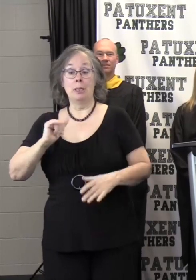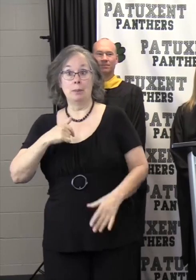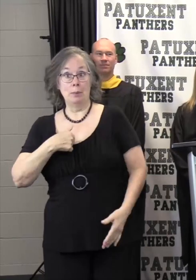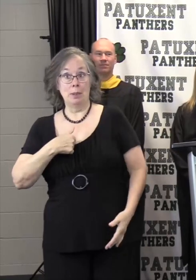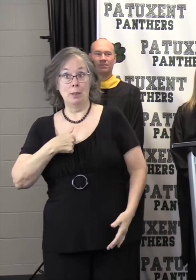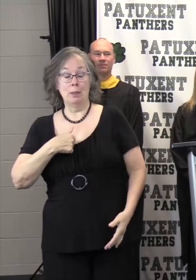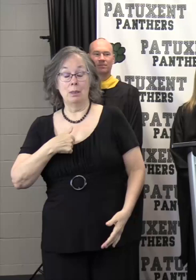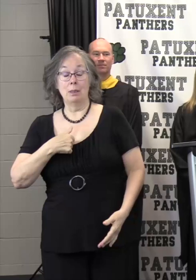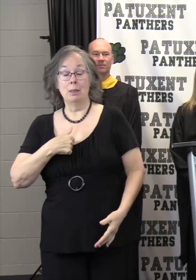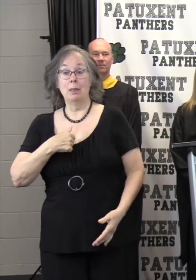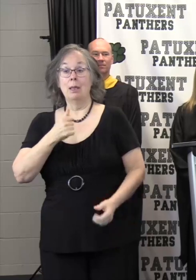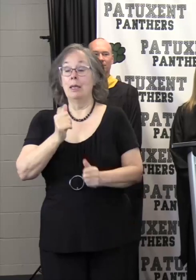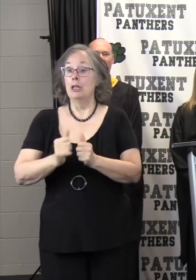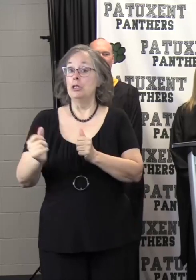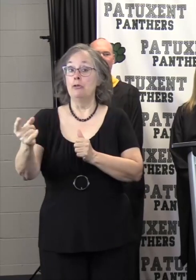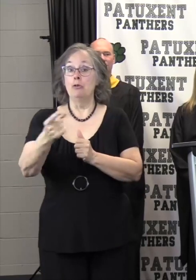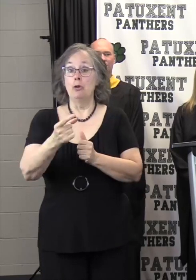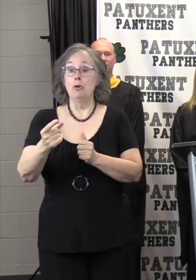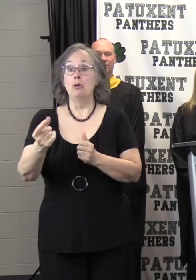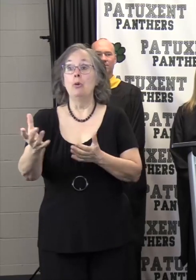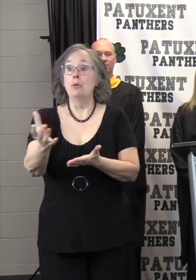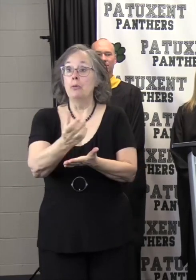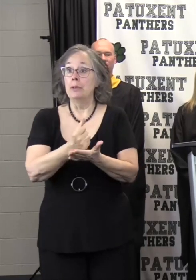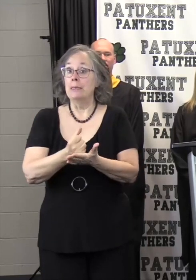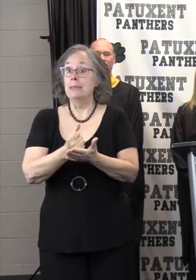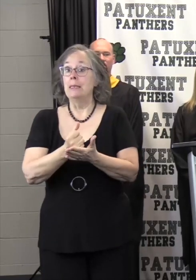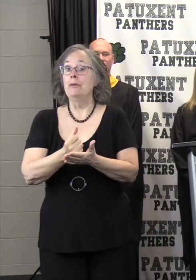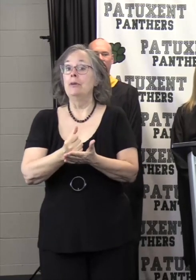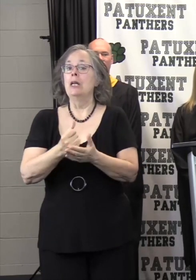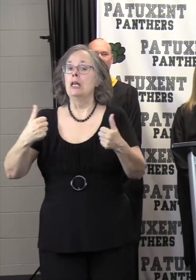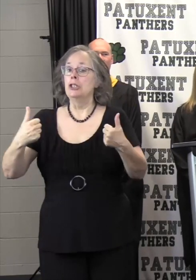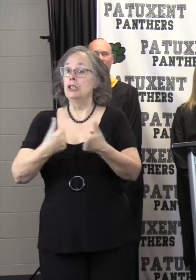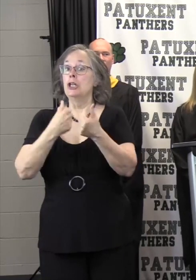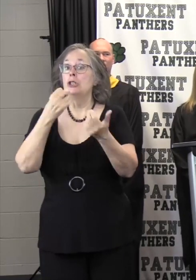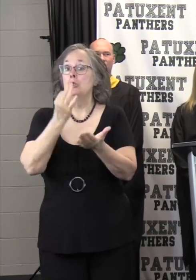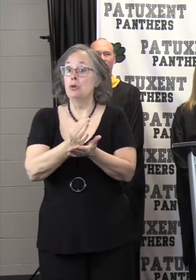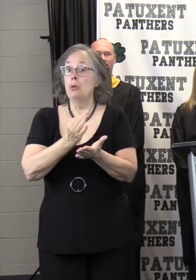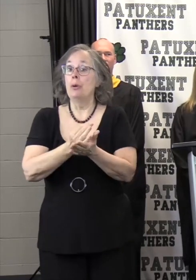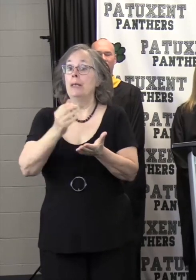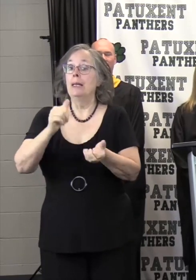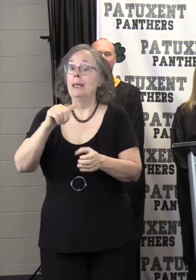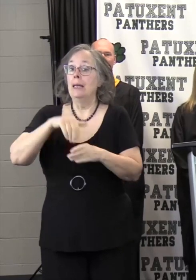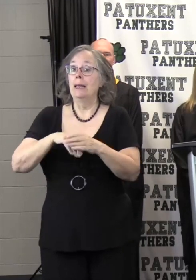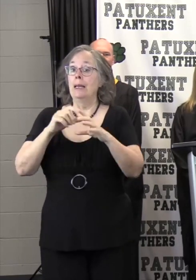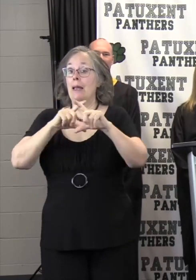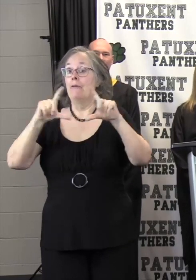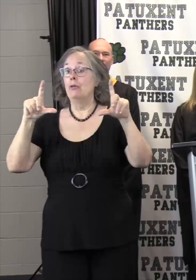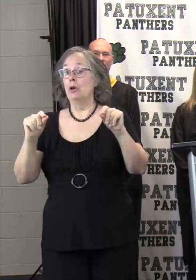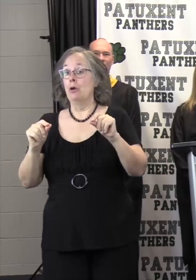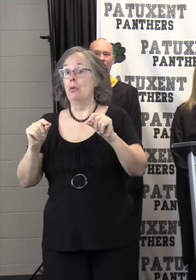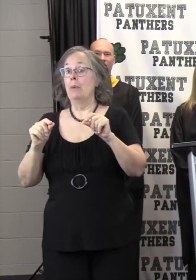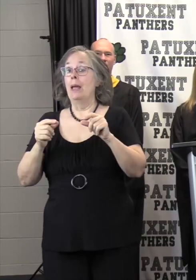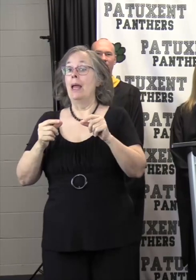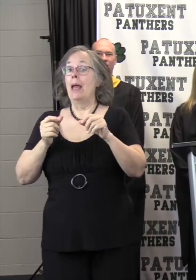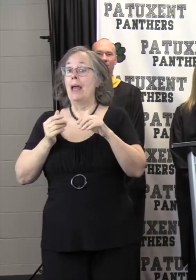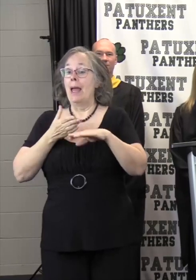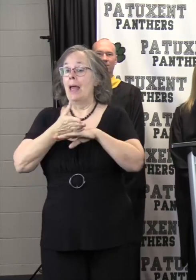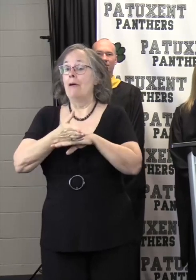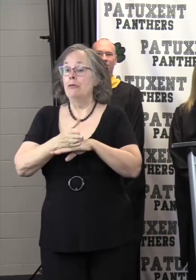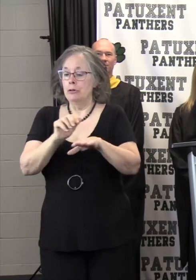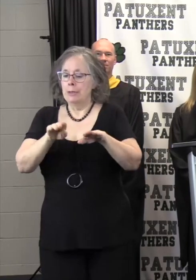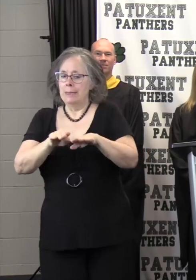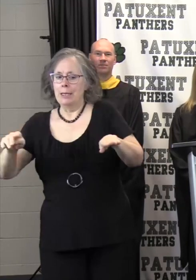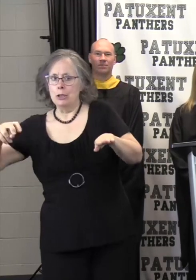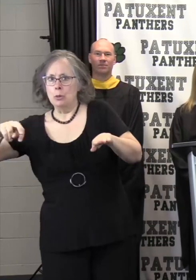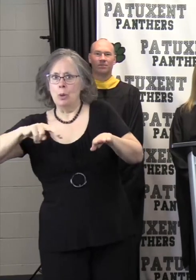of you received a challenge coin in your graduation envelope after you crossed the stage. I would like to share a brief